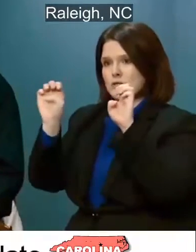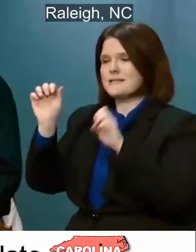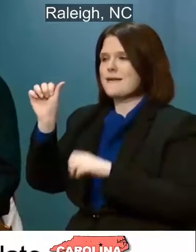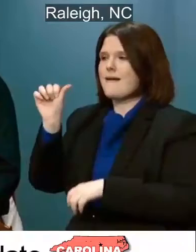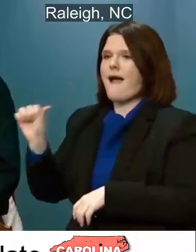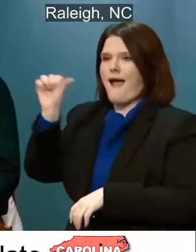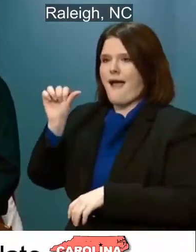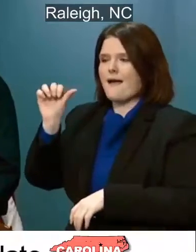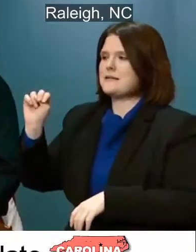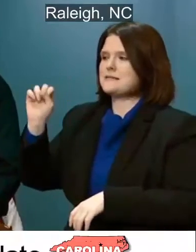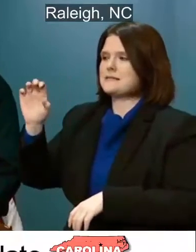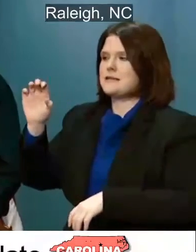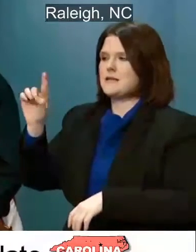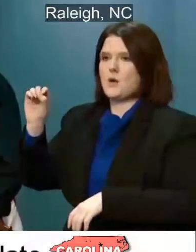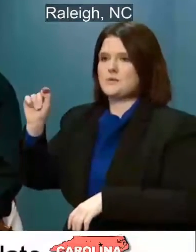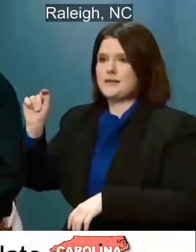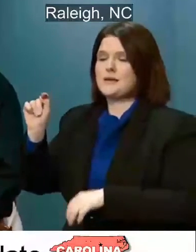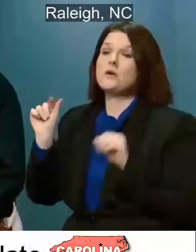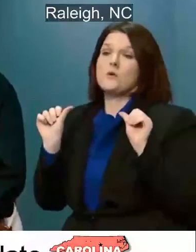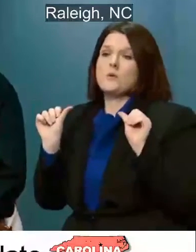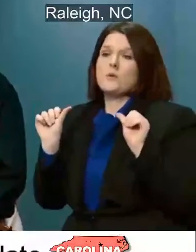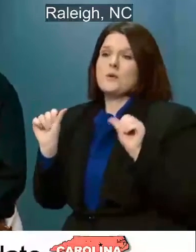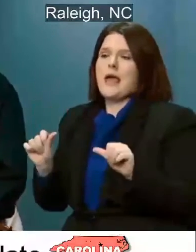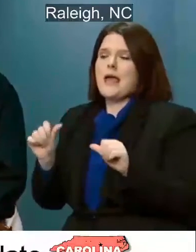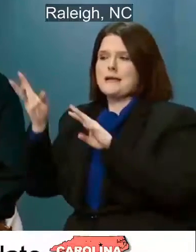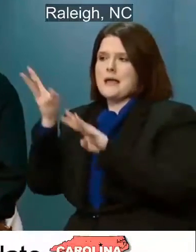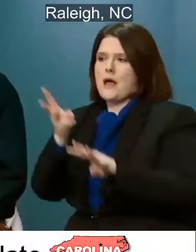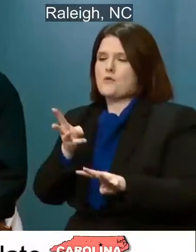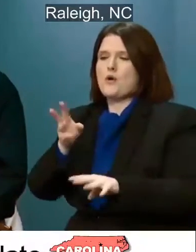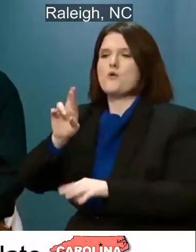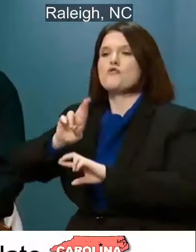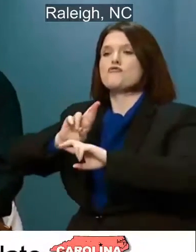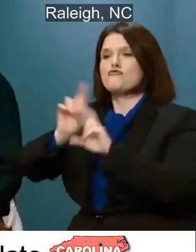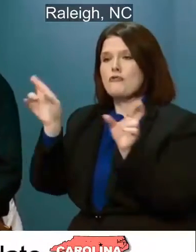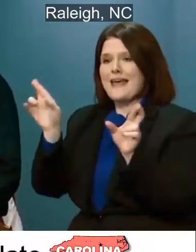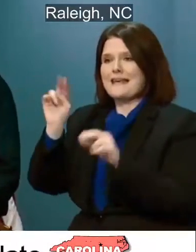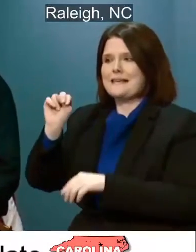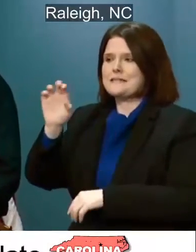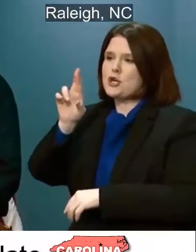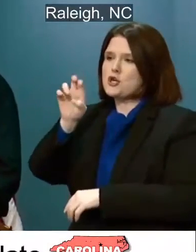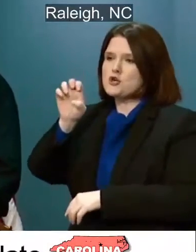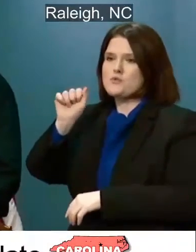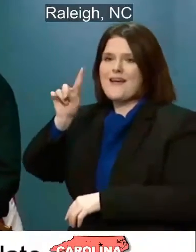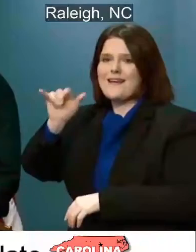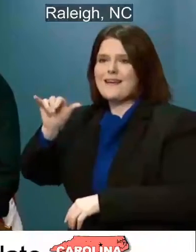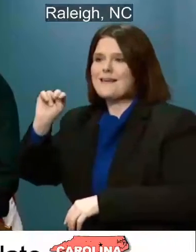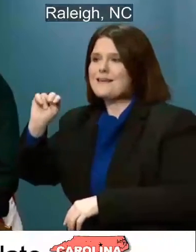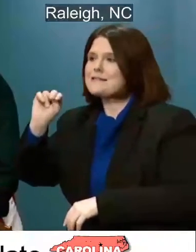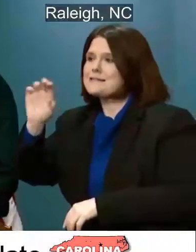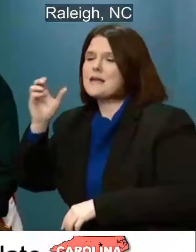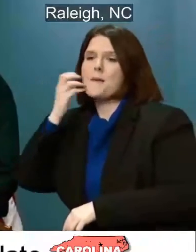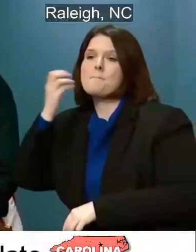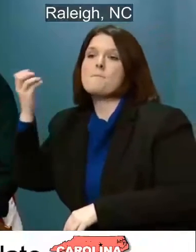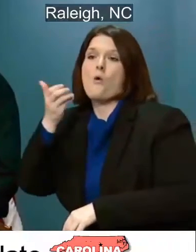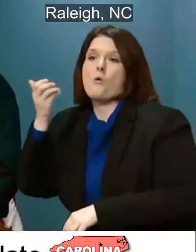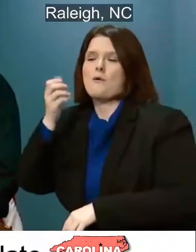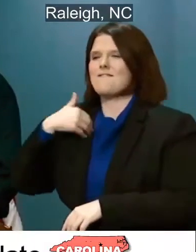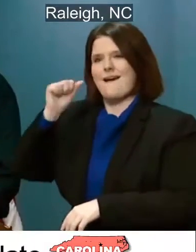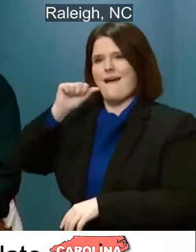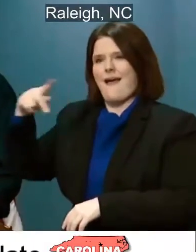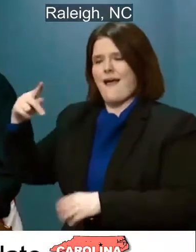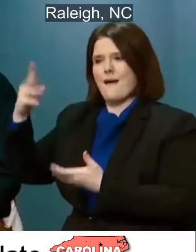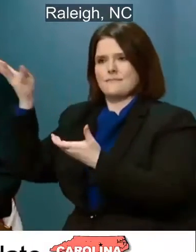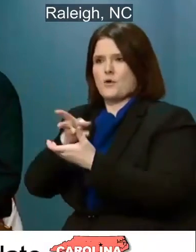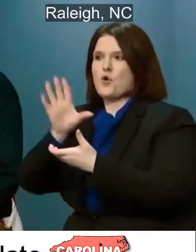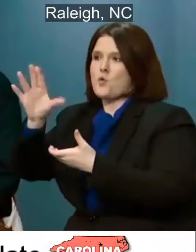NCDOT. And you can download the Ready NC mobile app. It's a good app that gives you